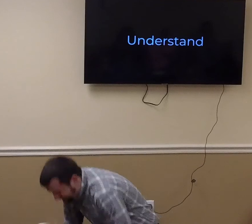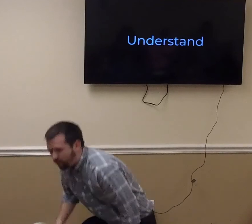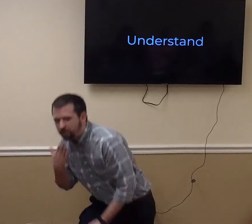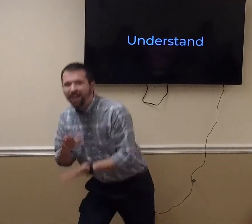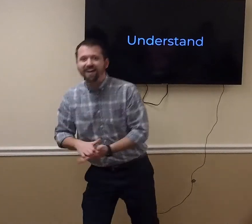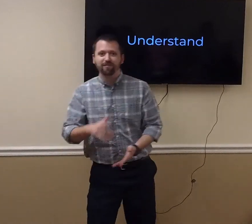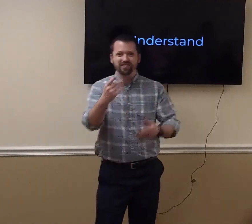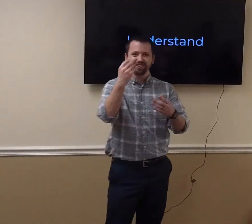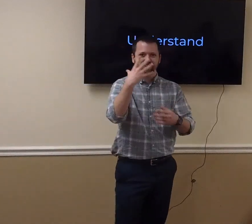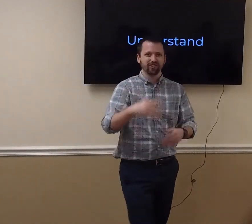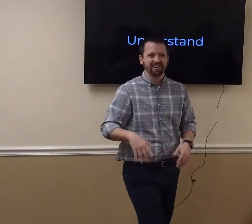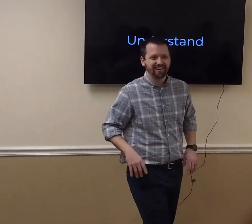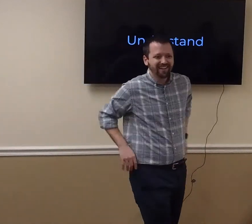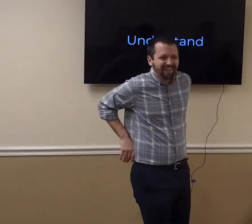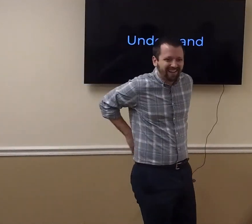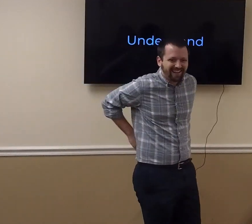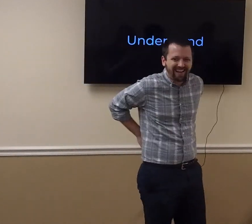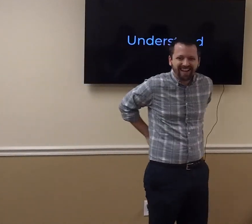That would be bad, especially when it's recorded.